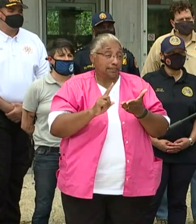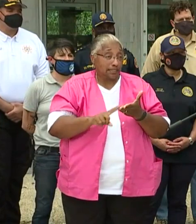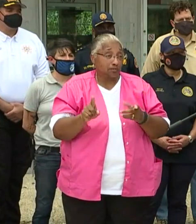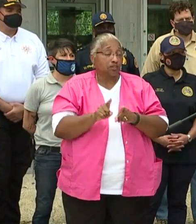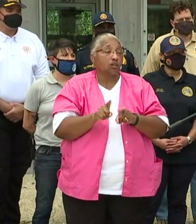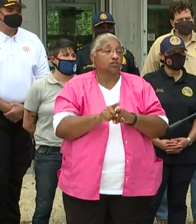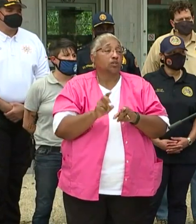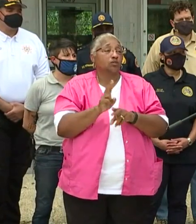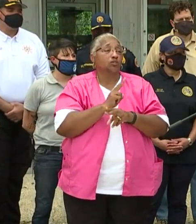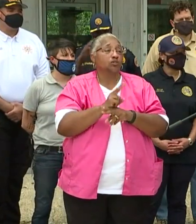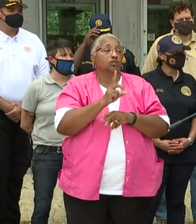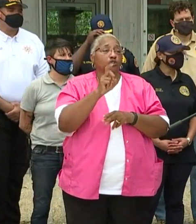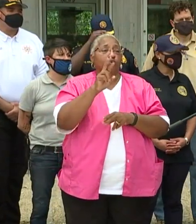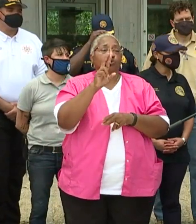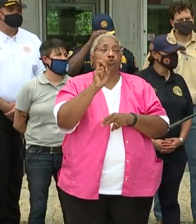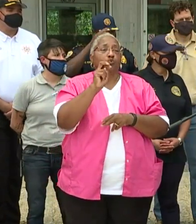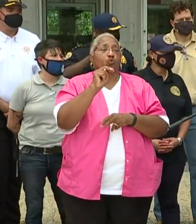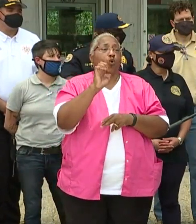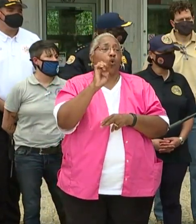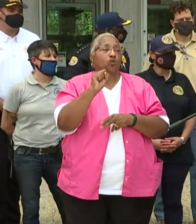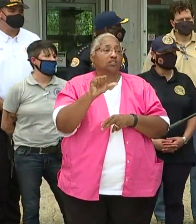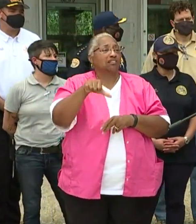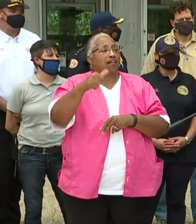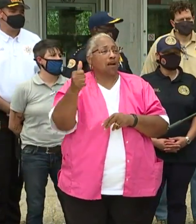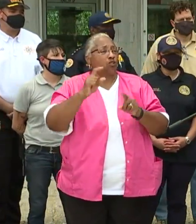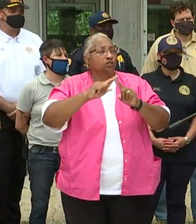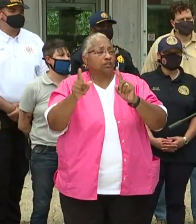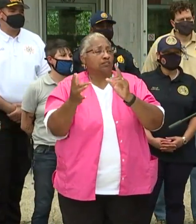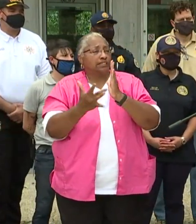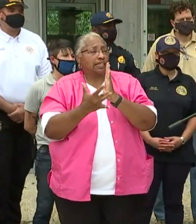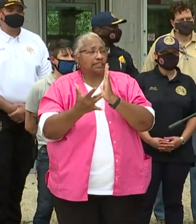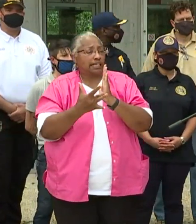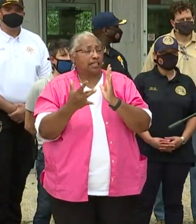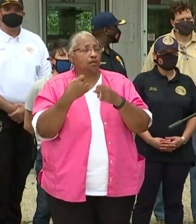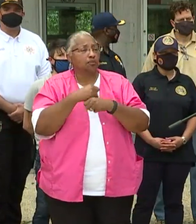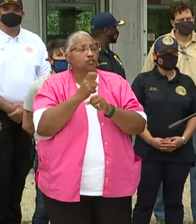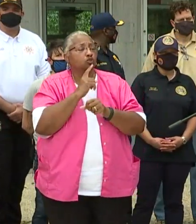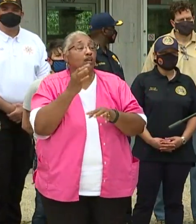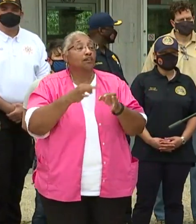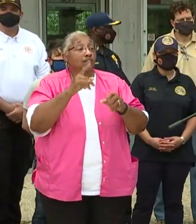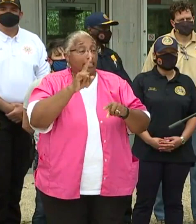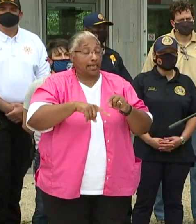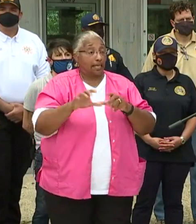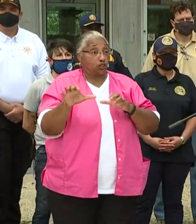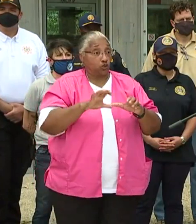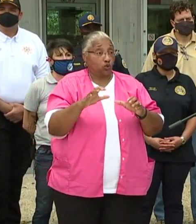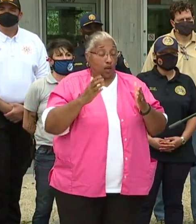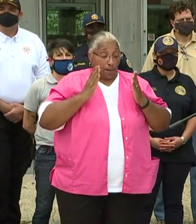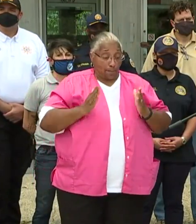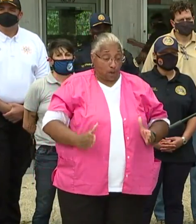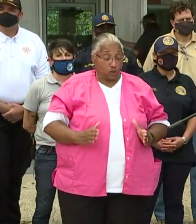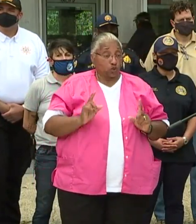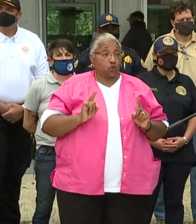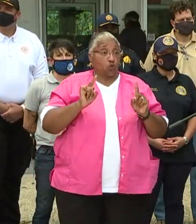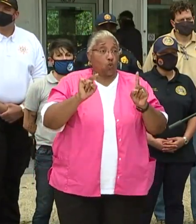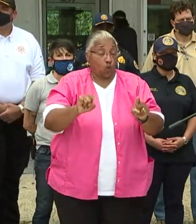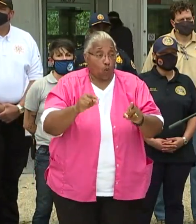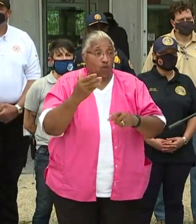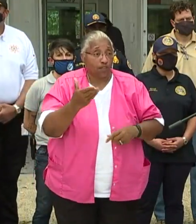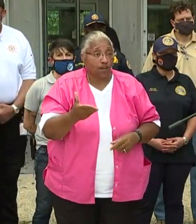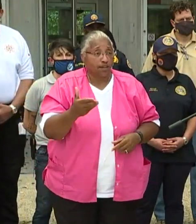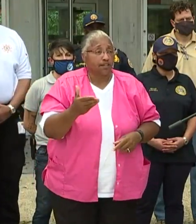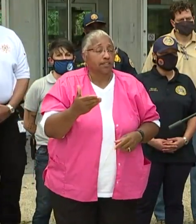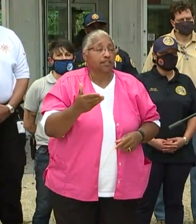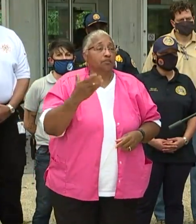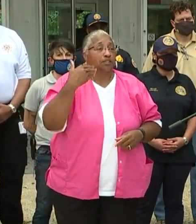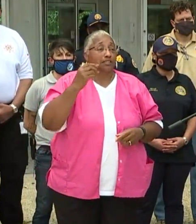utilizing drones. We're using other technology to make sure that if we can't do it as a person, because some of this is hard